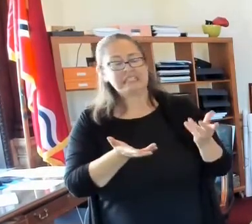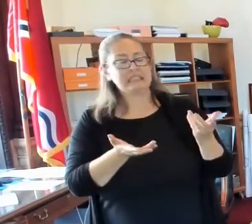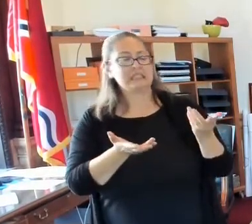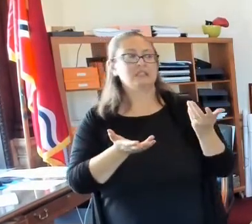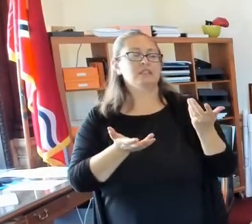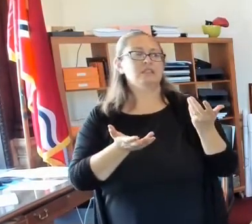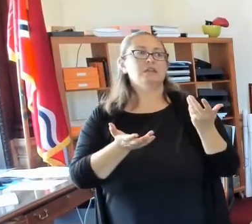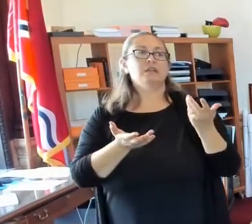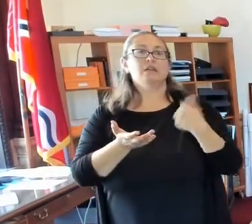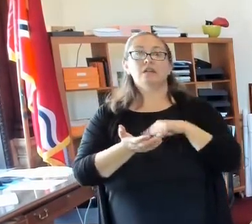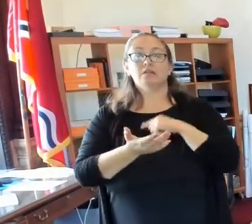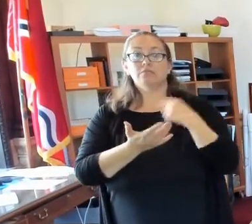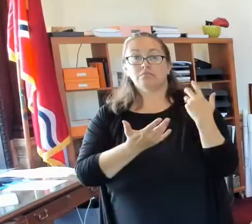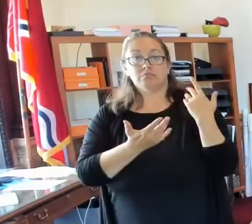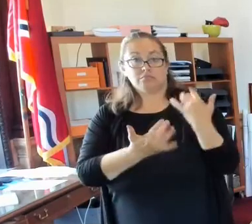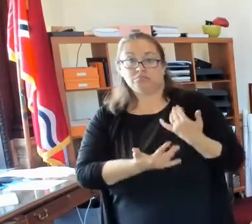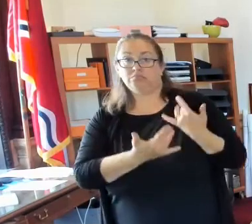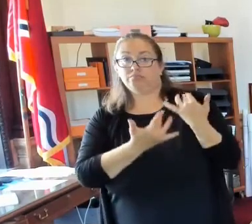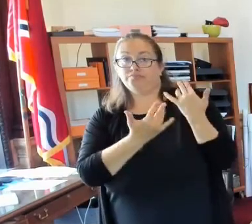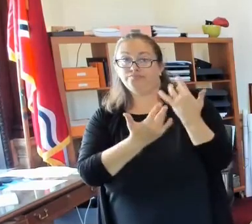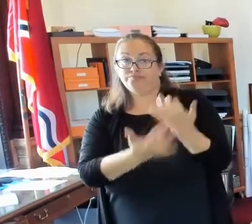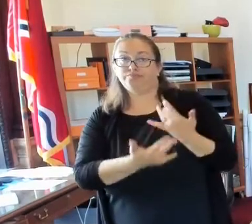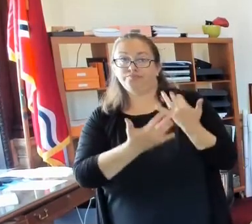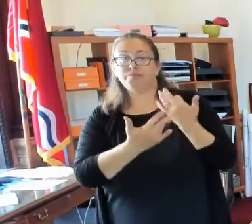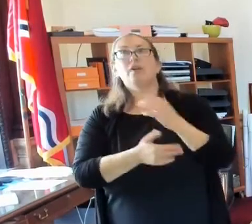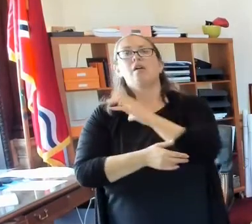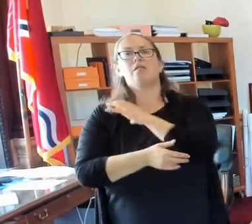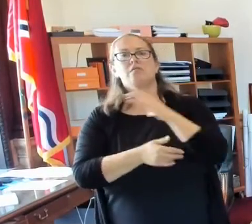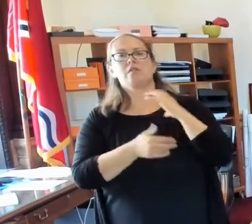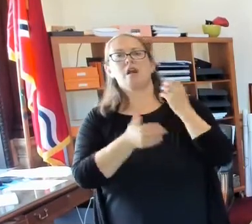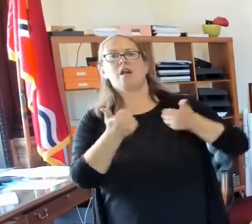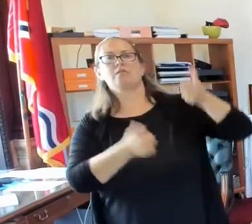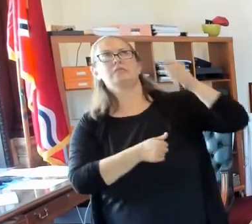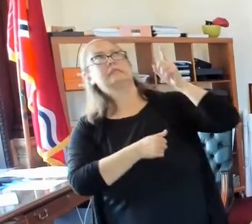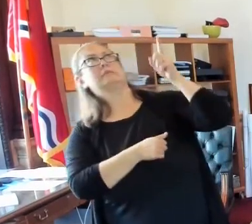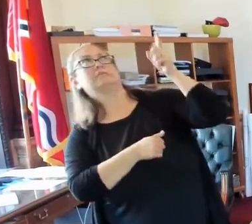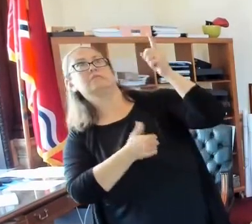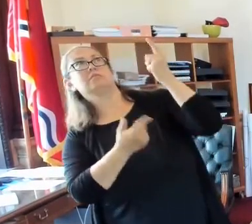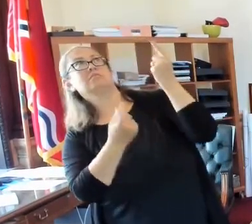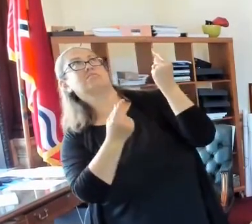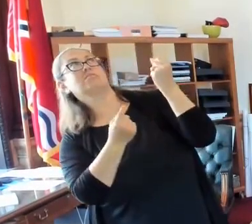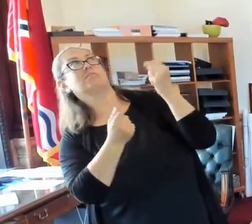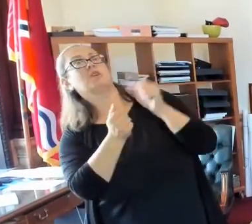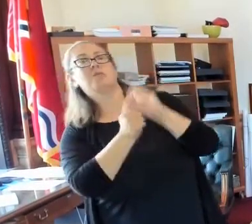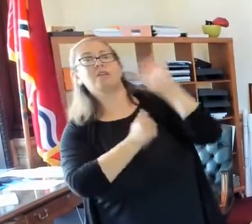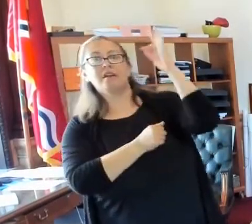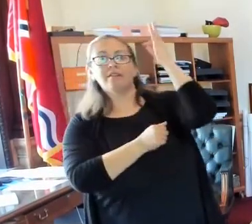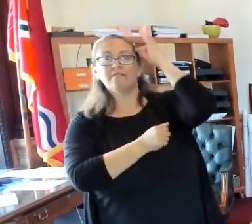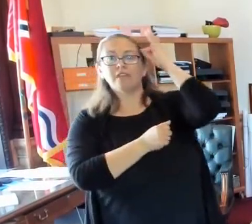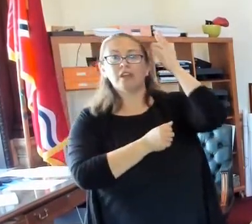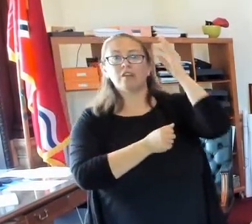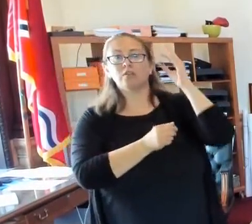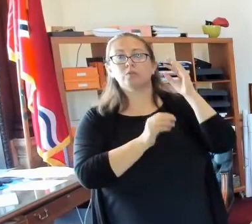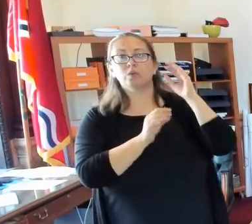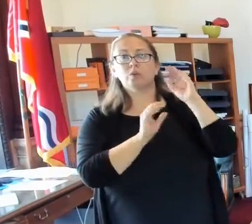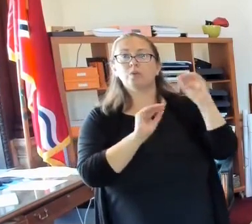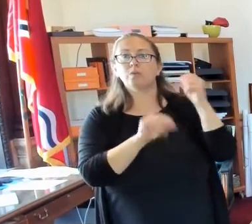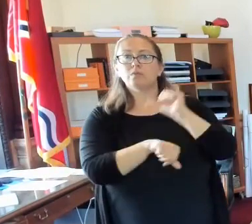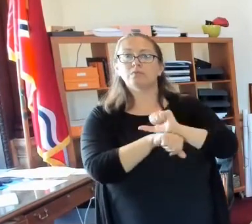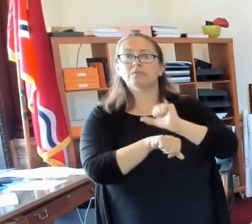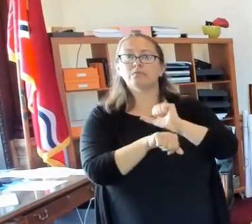We are waiting, we're continue to wait on Congress to do something with regard to federal unemployment assistance,